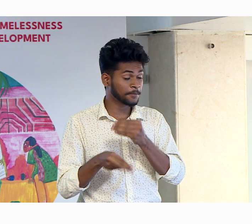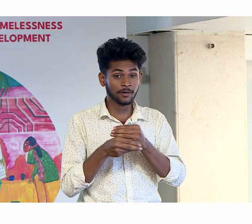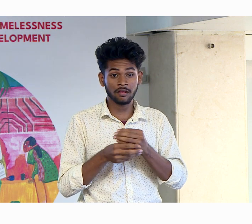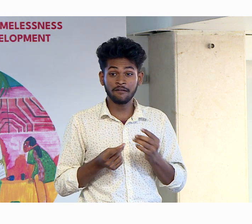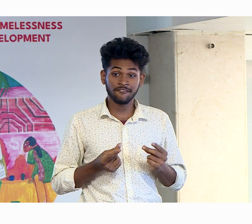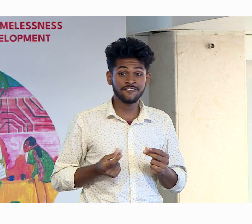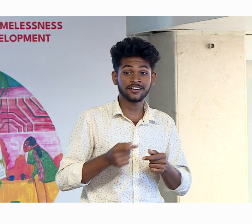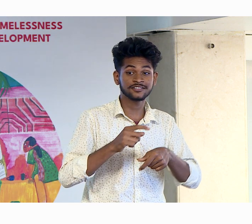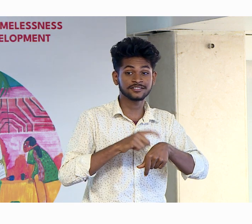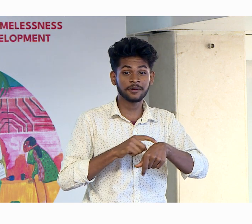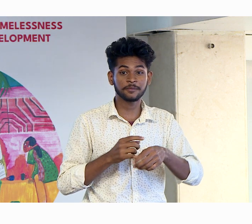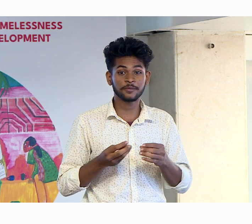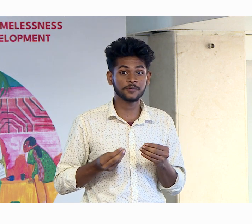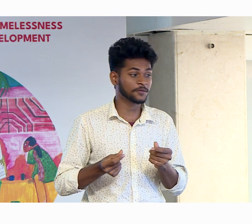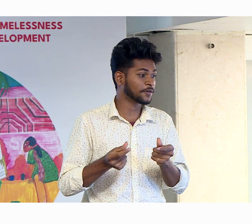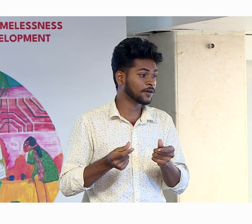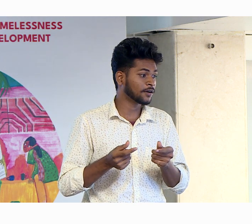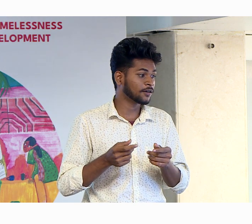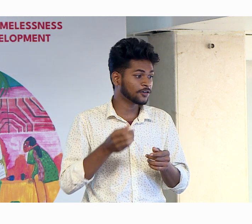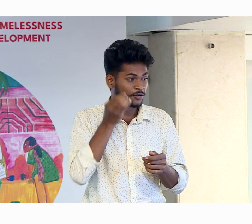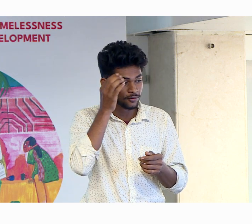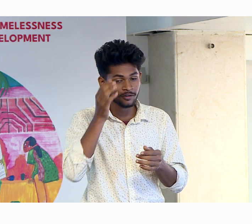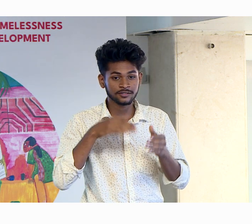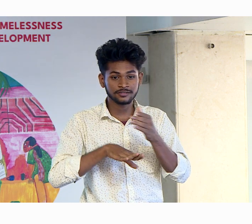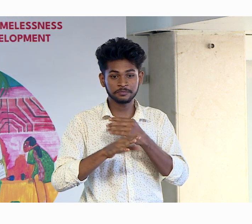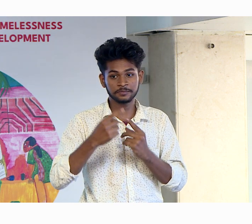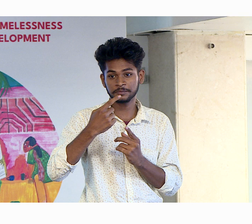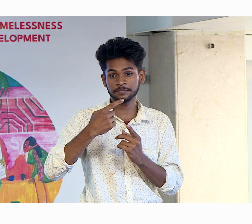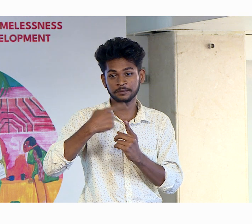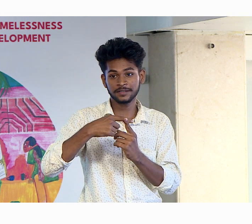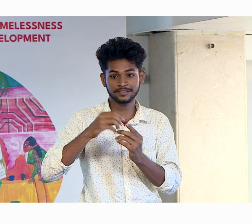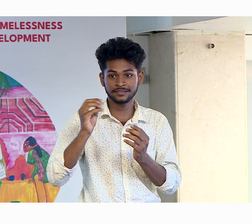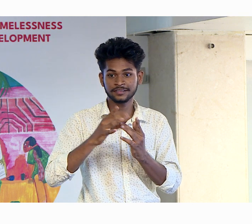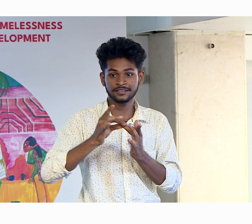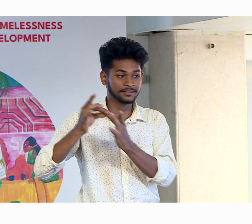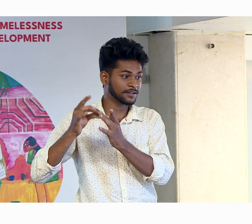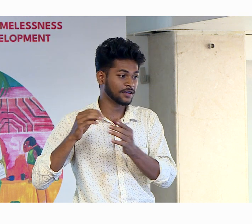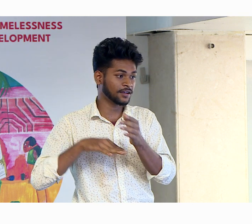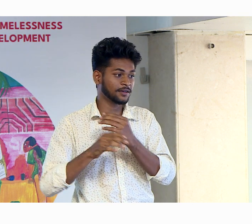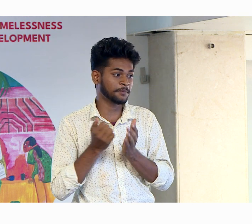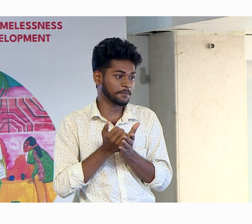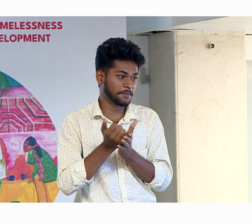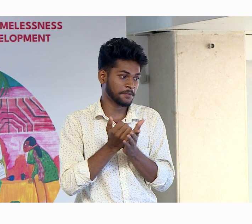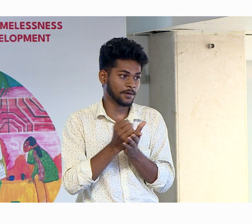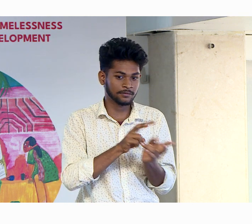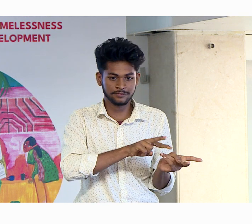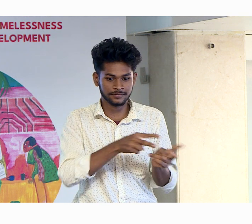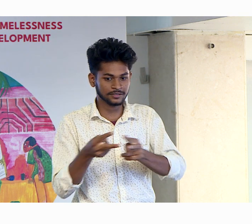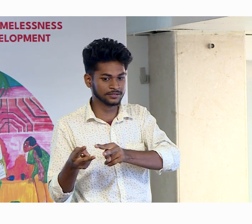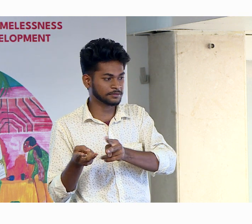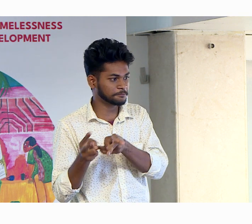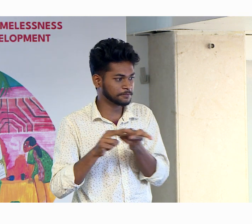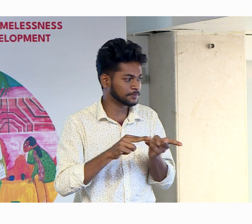decided she needs to escape from the room we're all in. Communities of practice are also unhelpful,